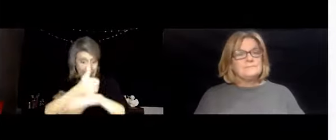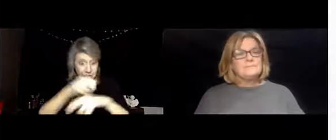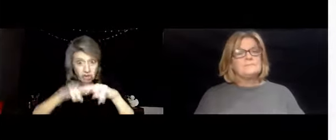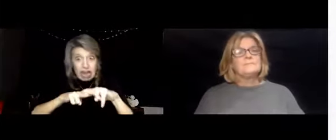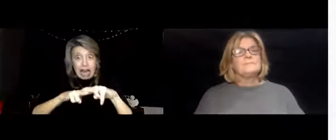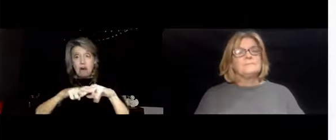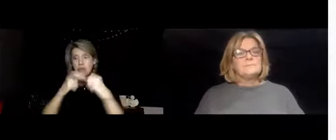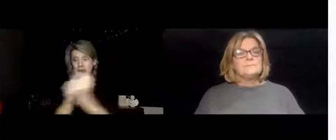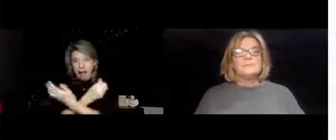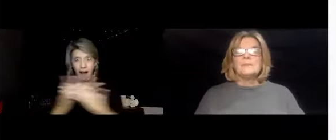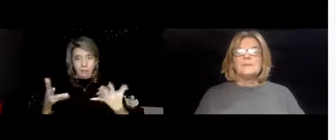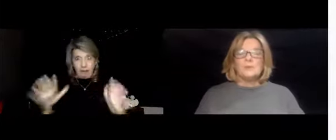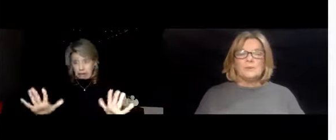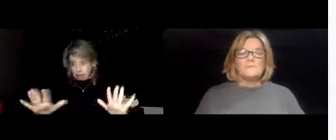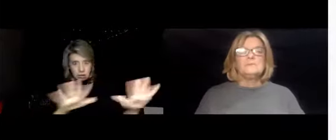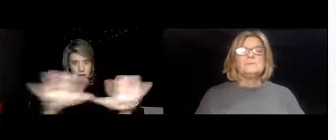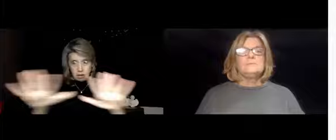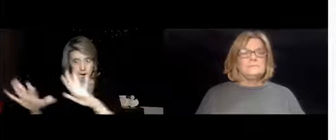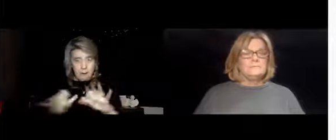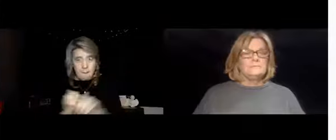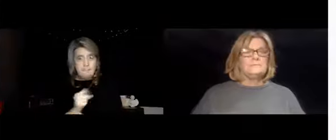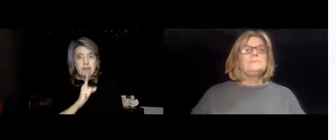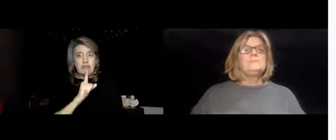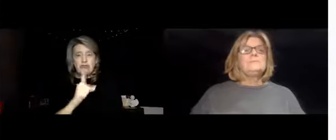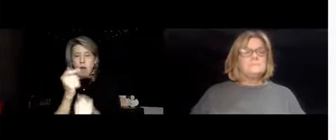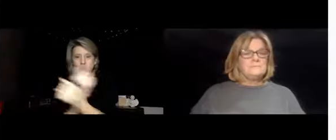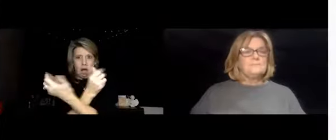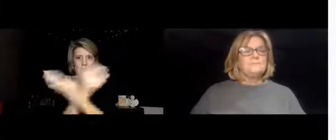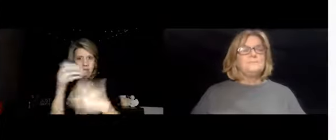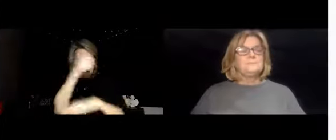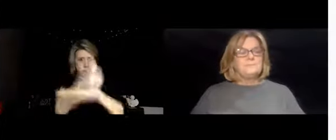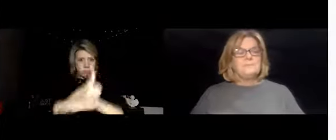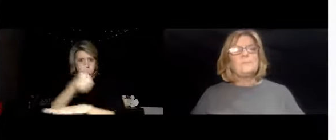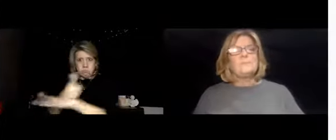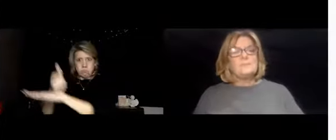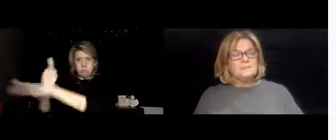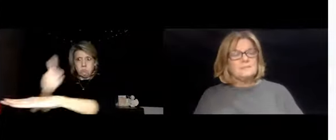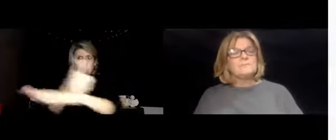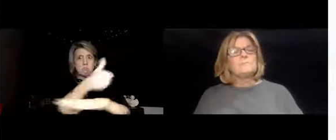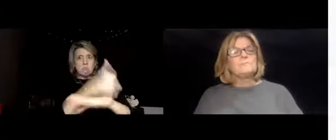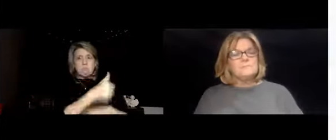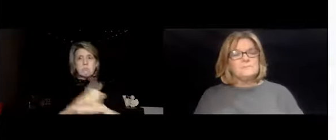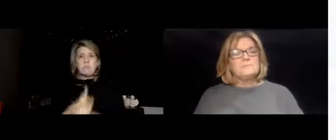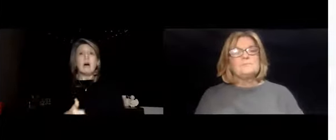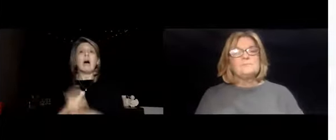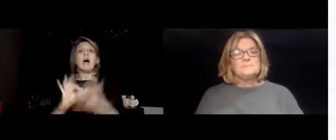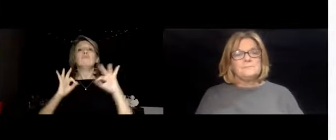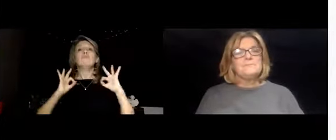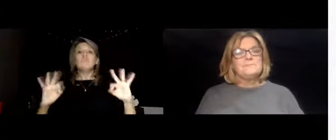there's a lot of forward moving and backward moving and stuff. I just want to make sure everything is set up